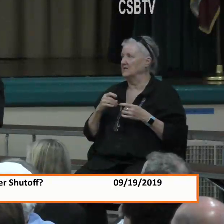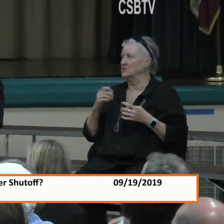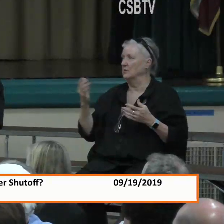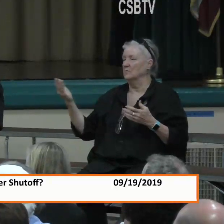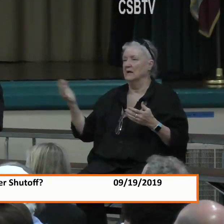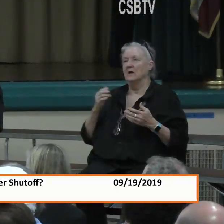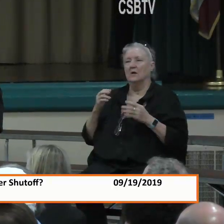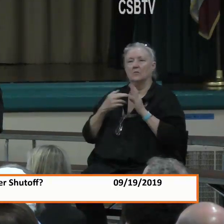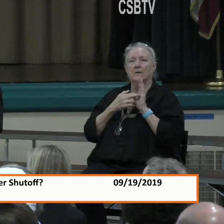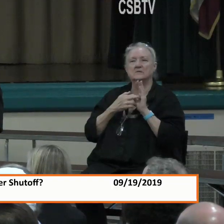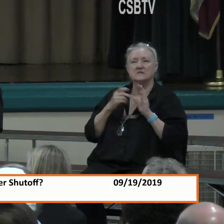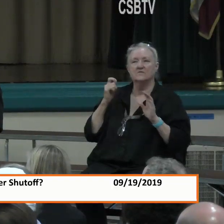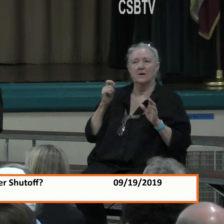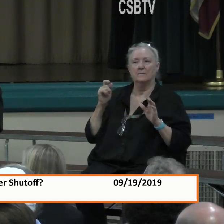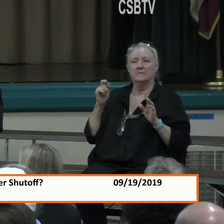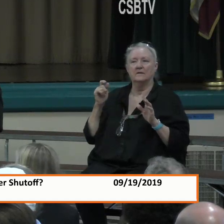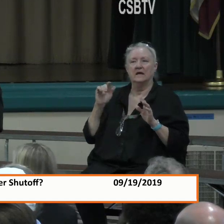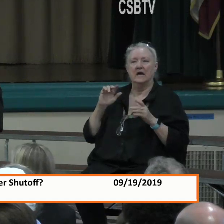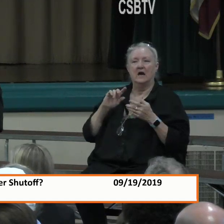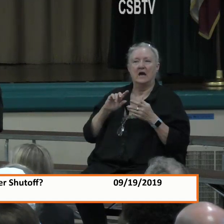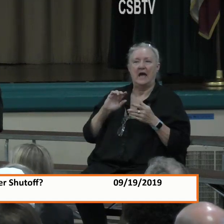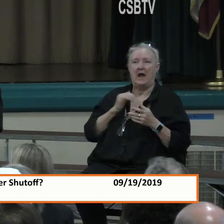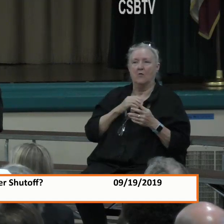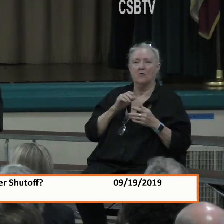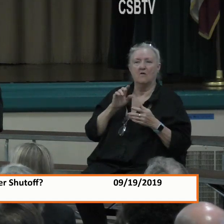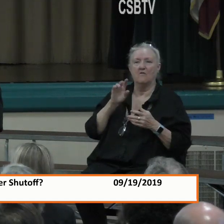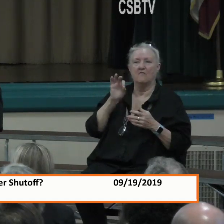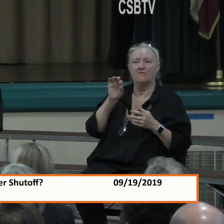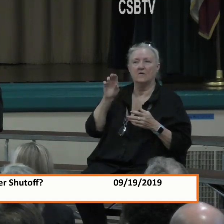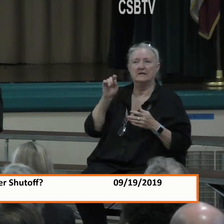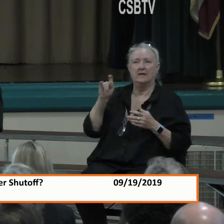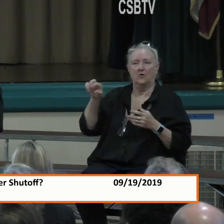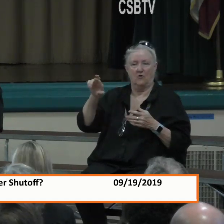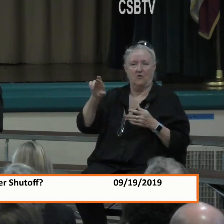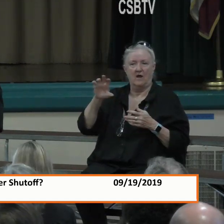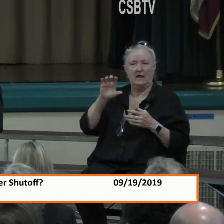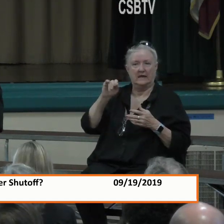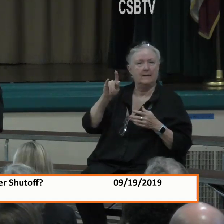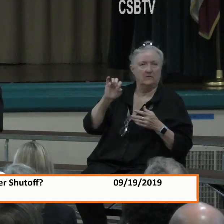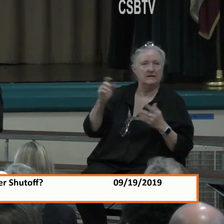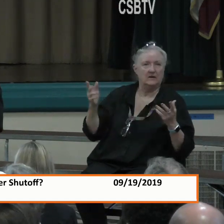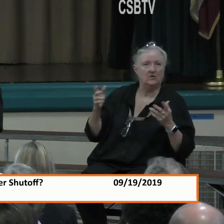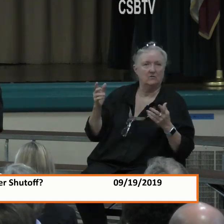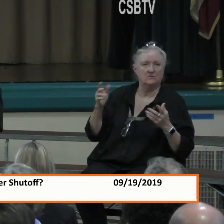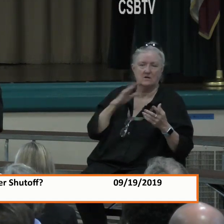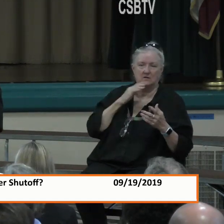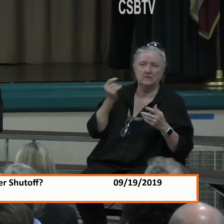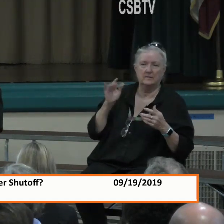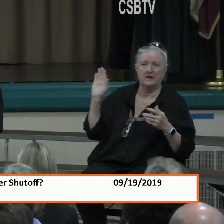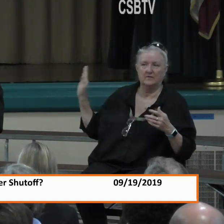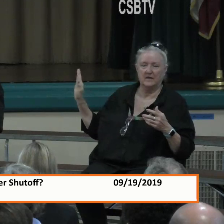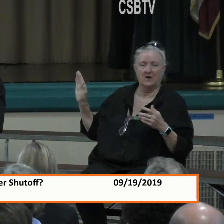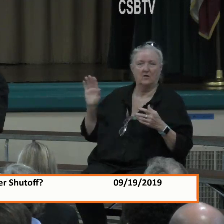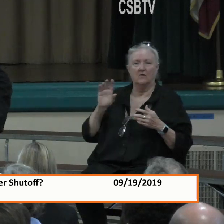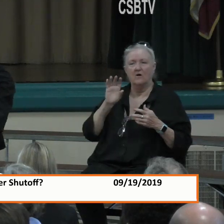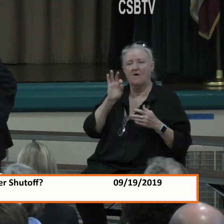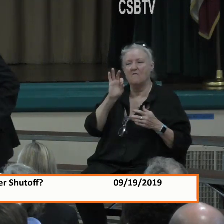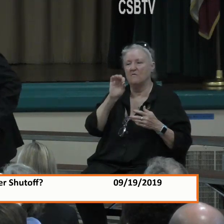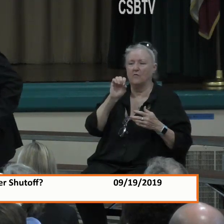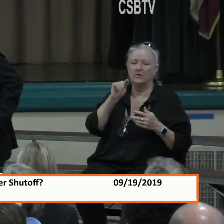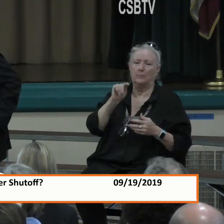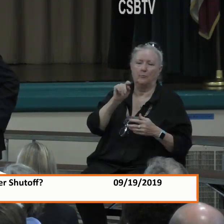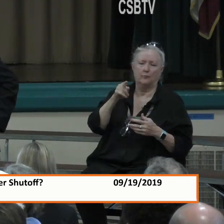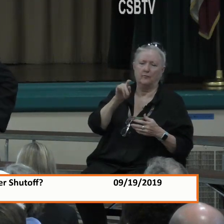a representative from our Frontier Cable in the area, just to talk a little bit about their footprint here real quick